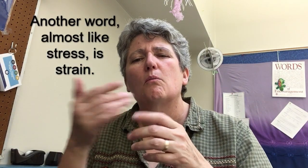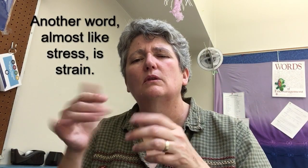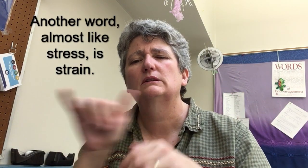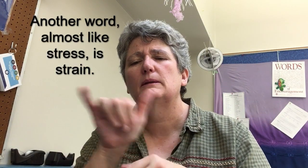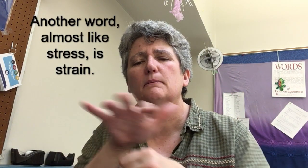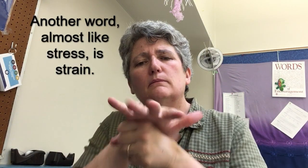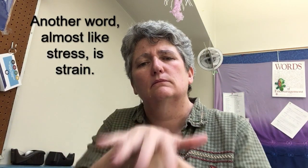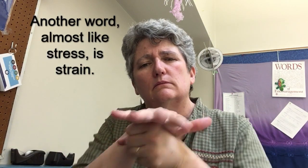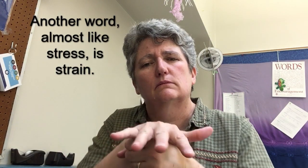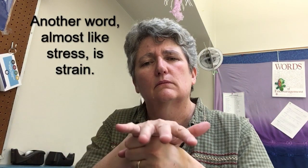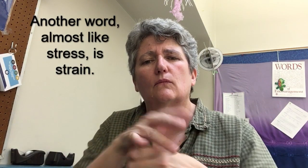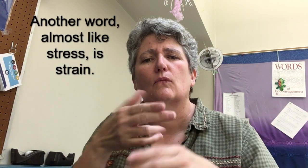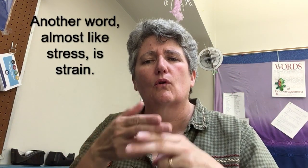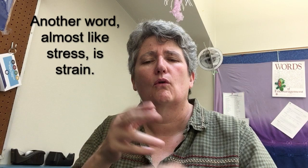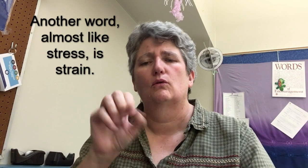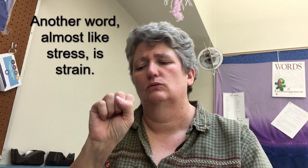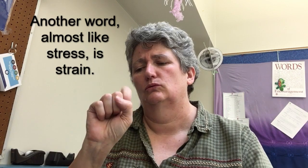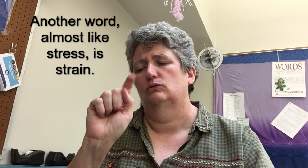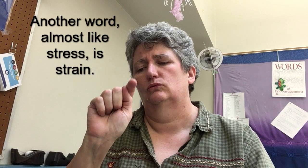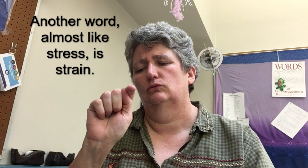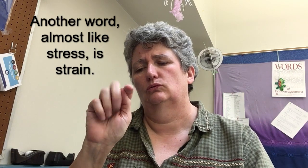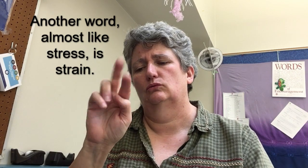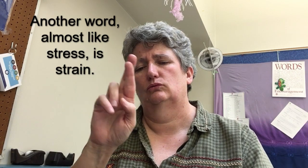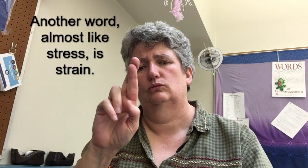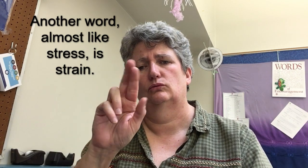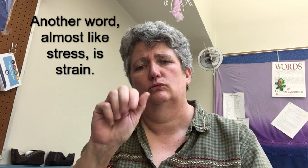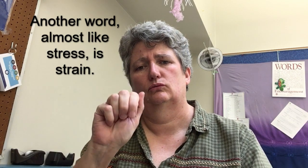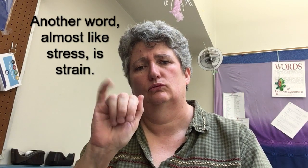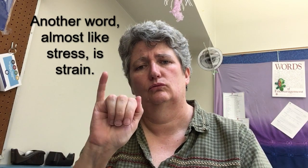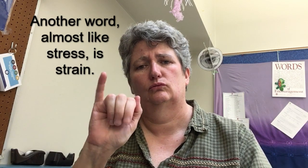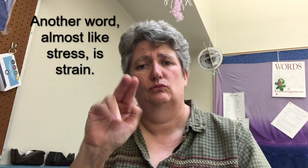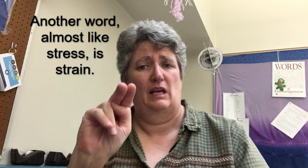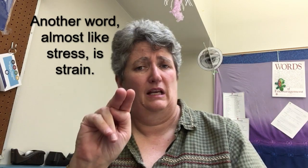Another word that's almost similar to stress, it's called strain.